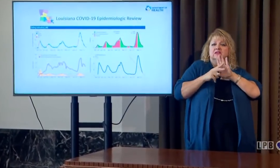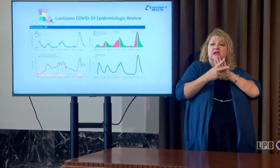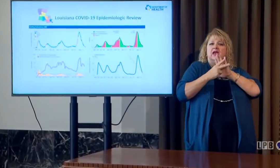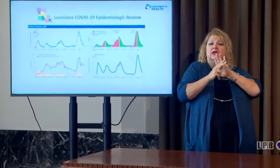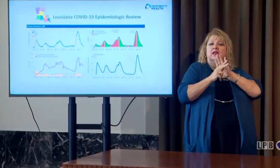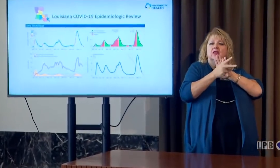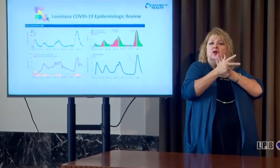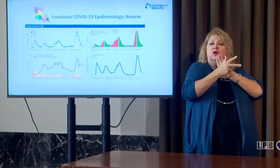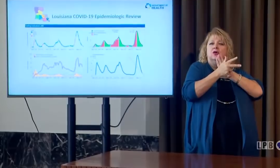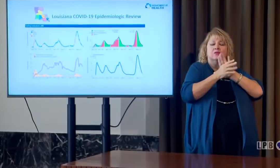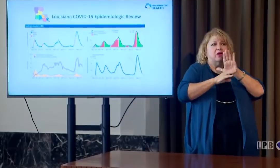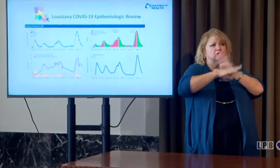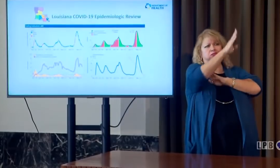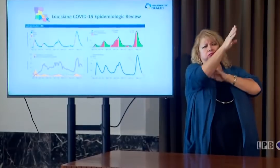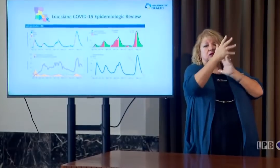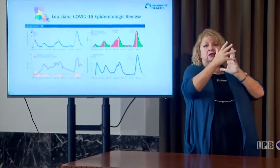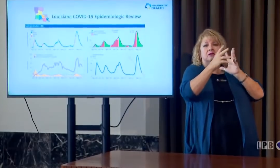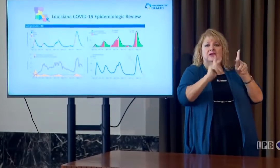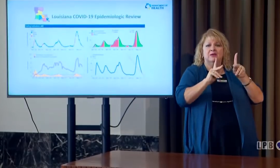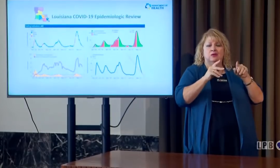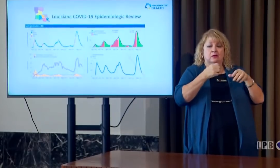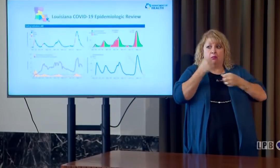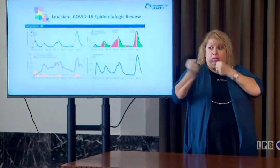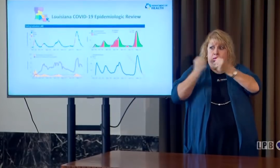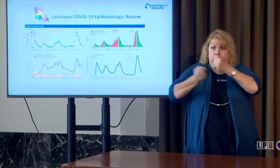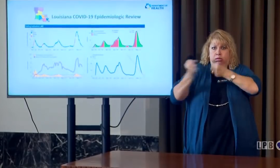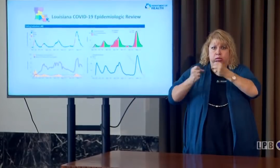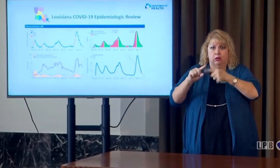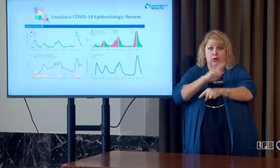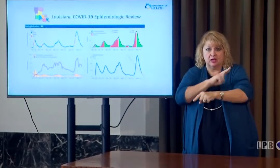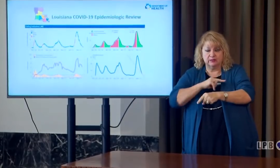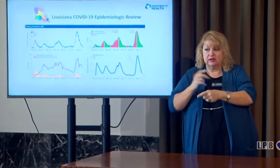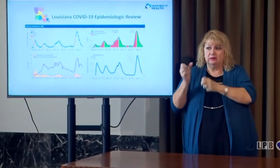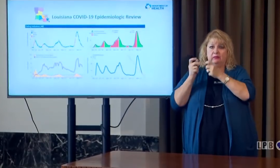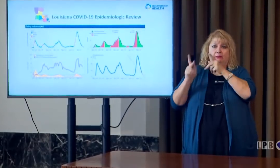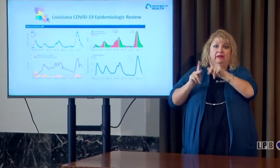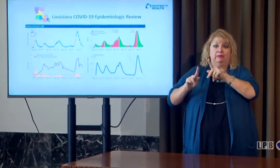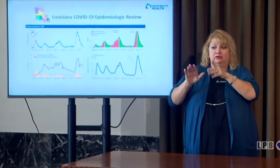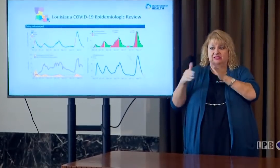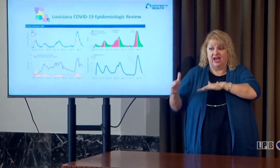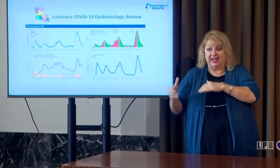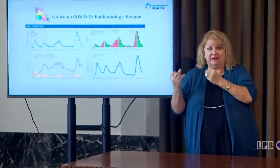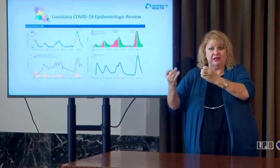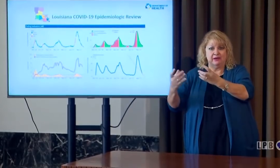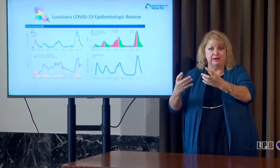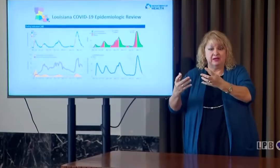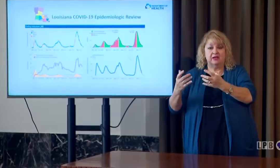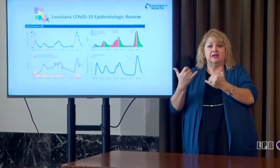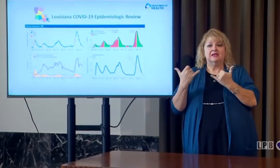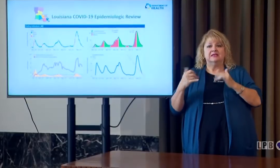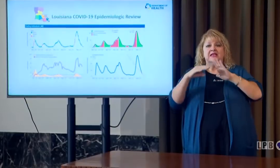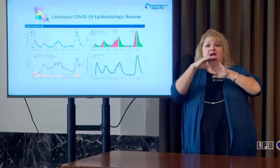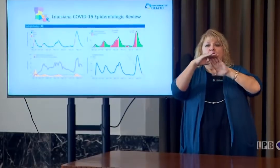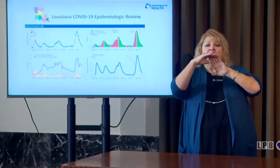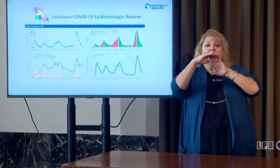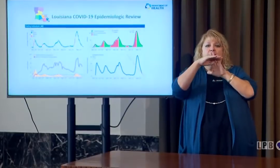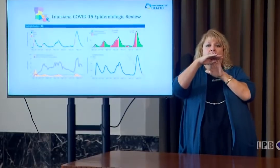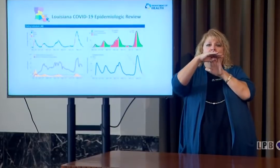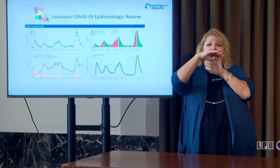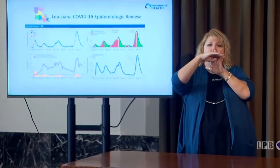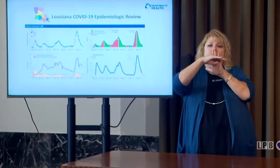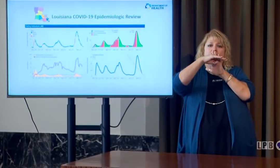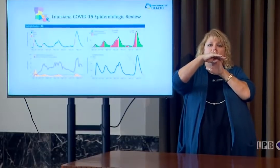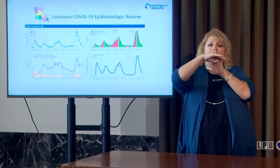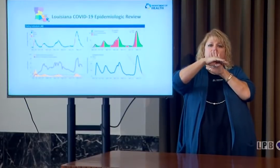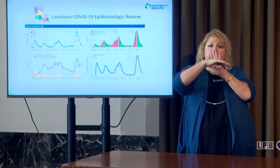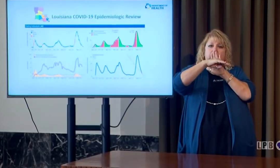of people getting hospitalized, the number of people dying. But we have now essentially come down to the point that we were at